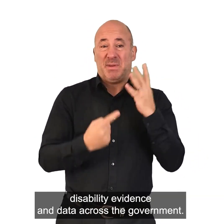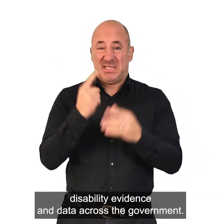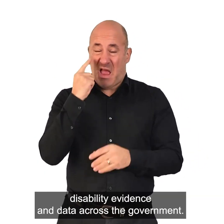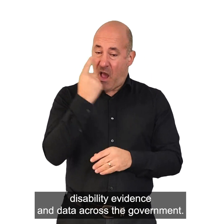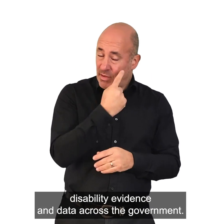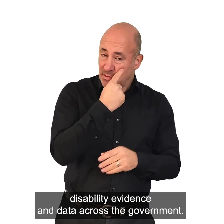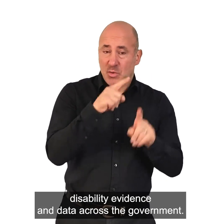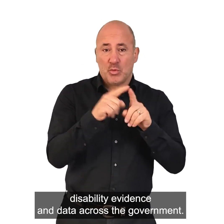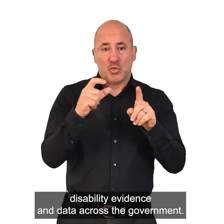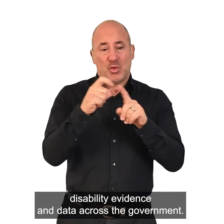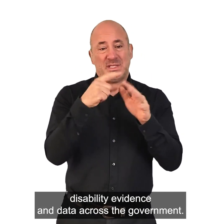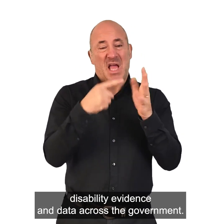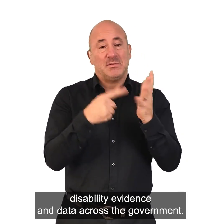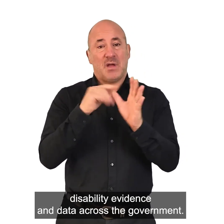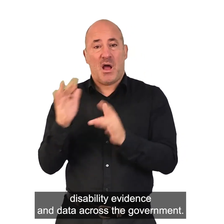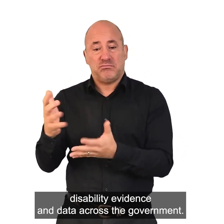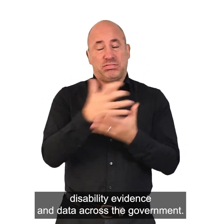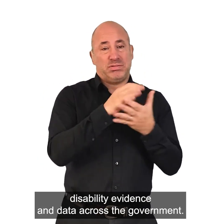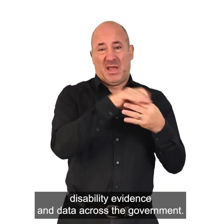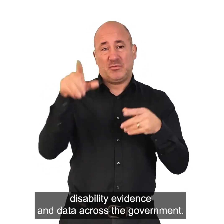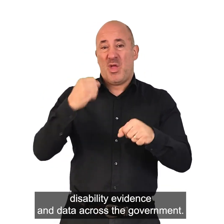disability evidence and data across the government.